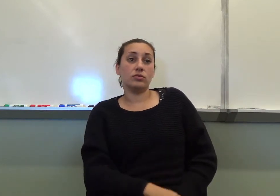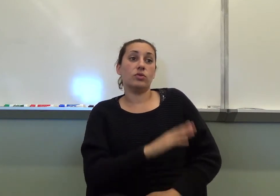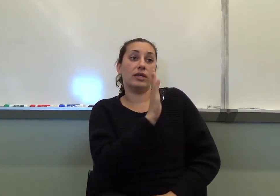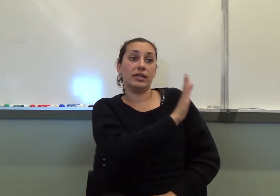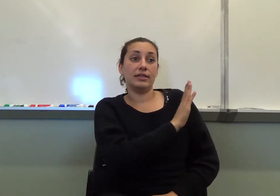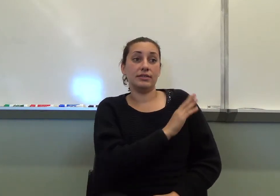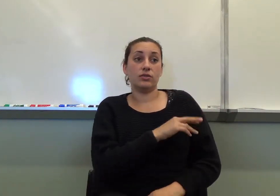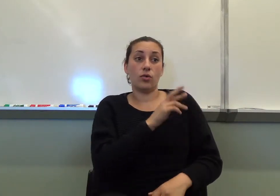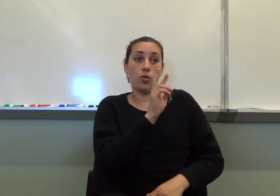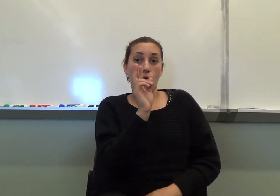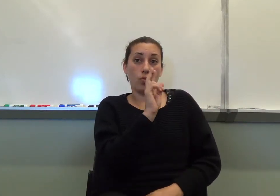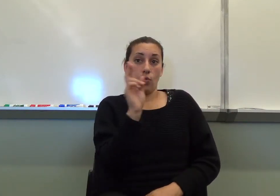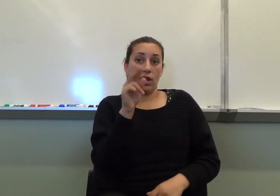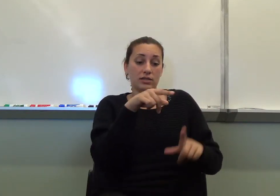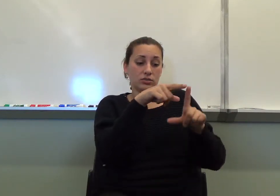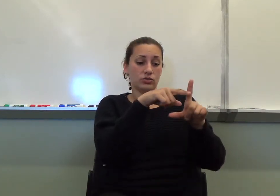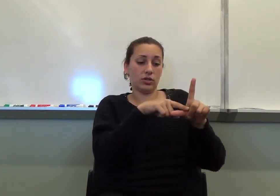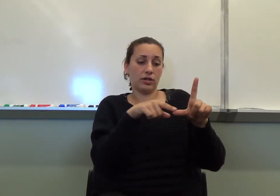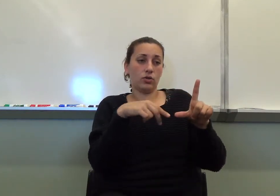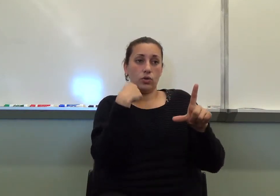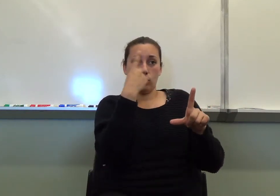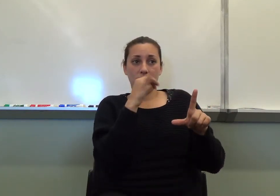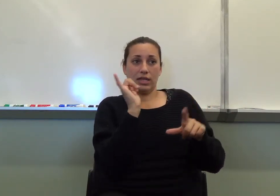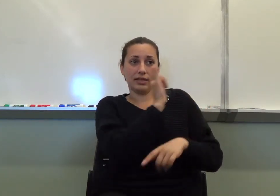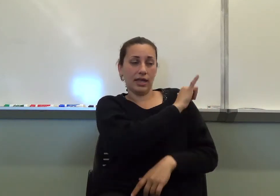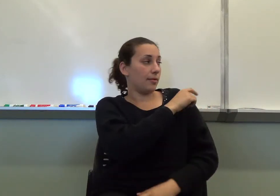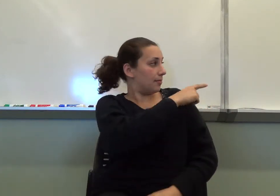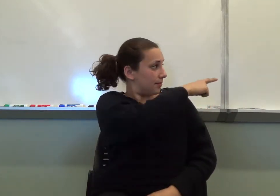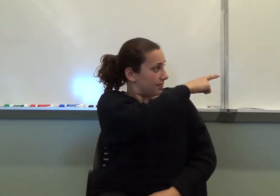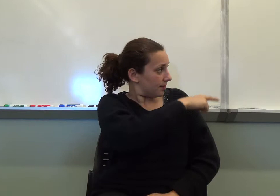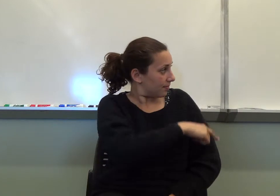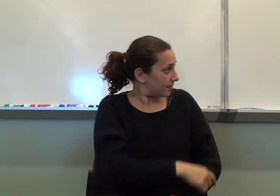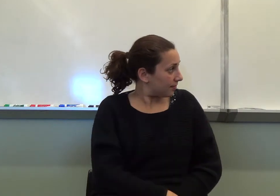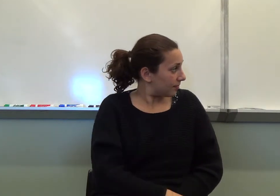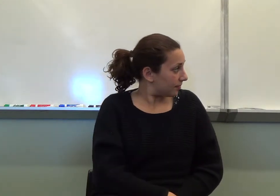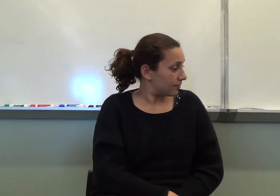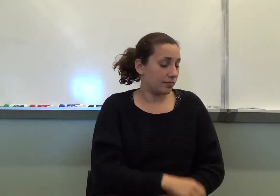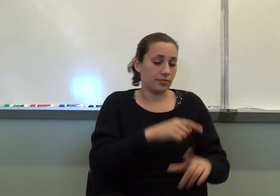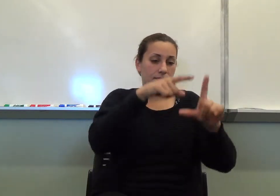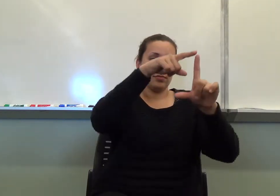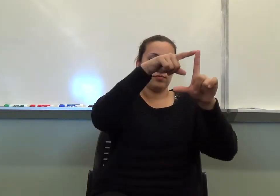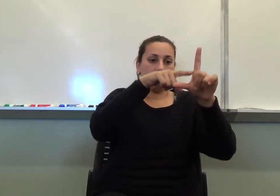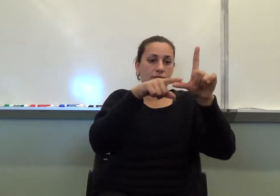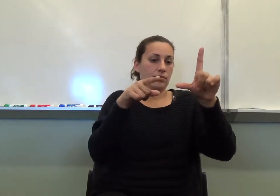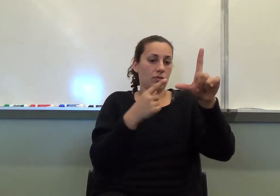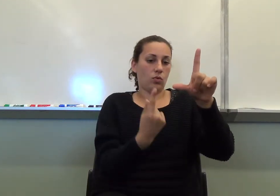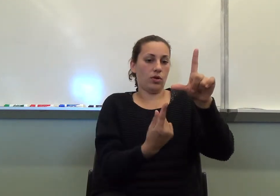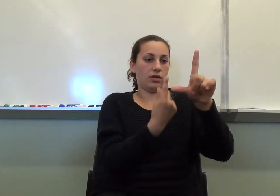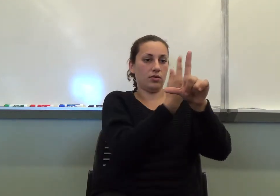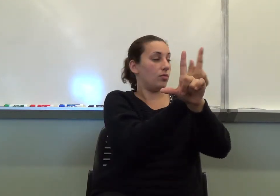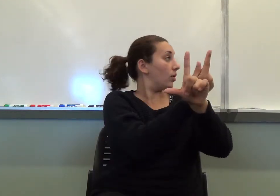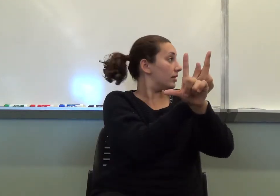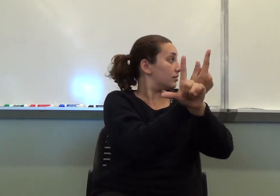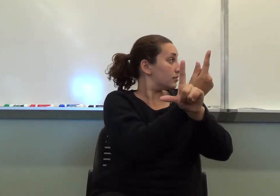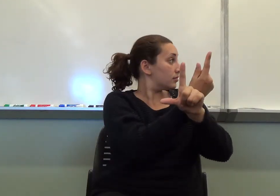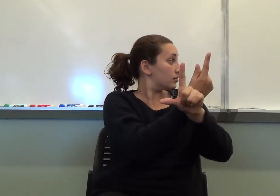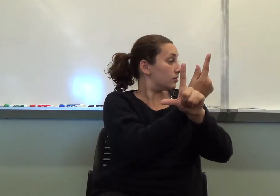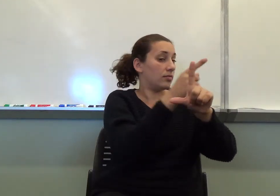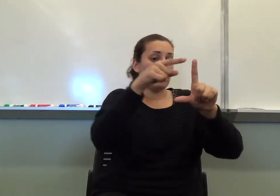this. He chose a specific length. He chose this to be 1 and this to be 1. That's a right angle. The question is, how long